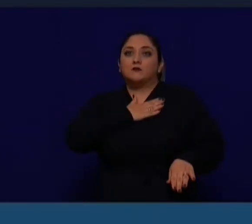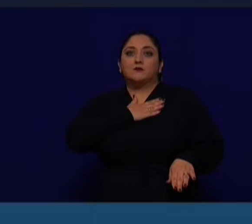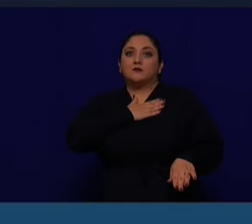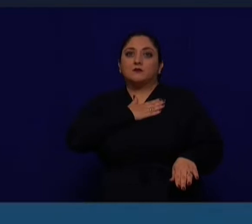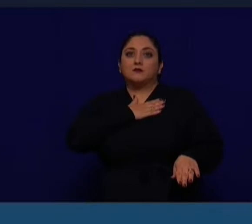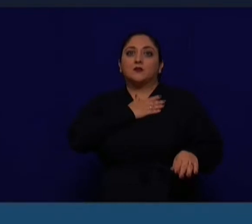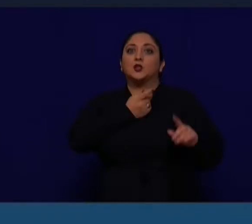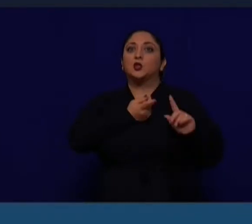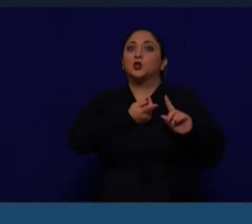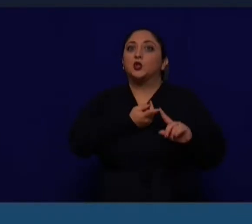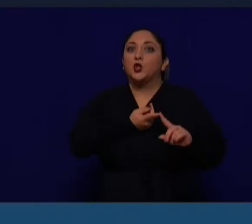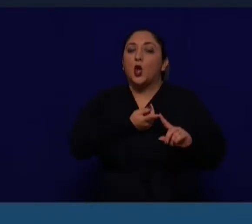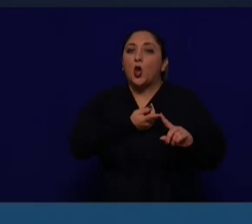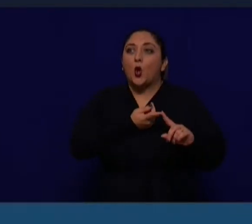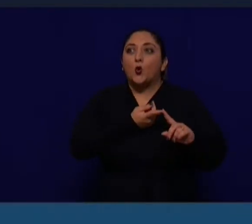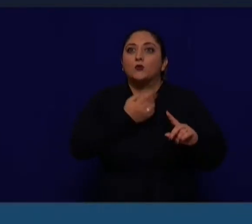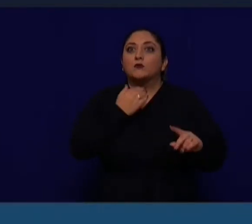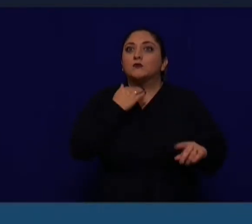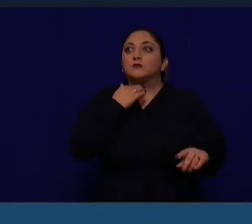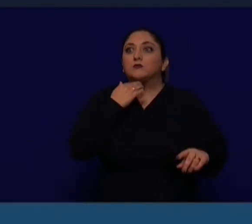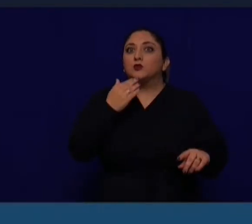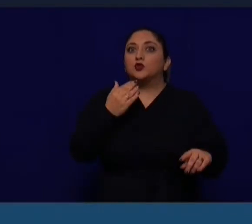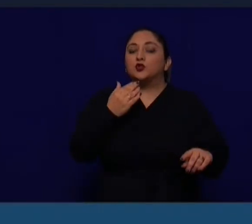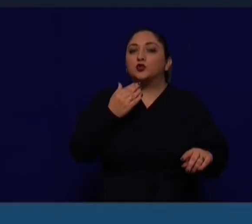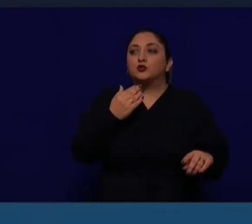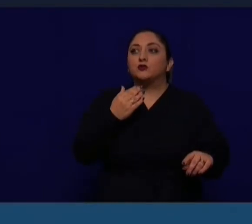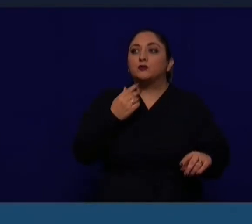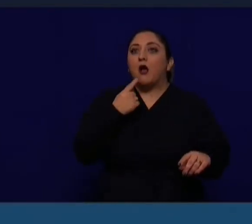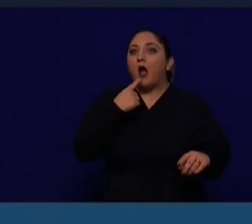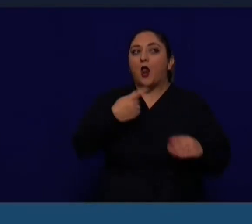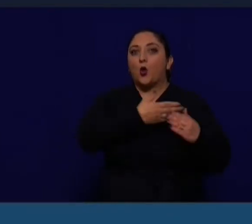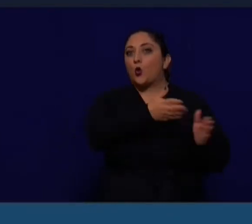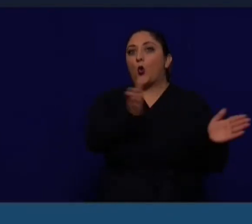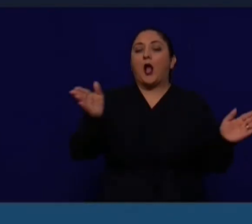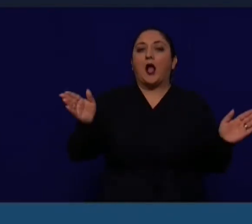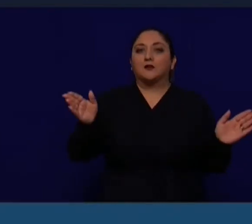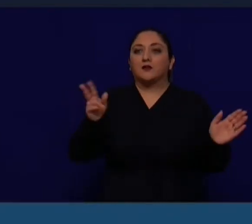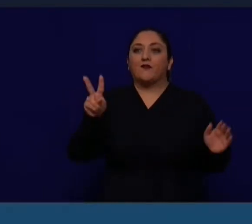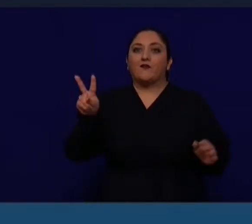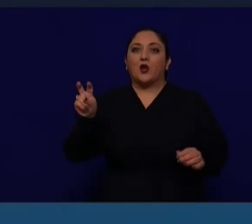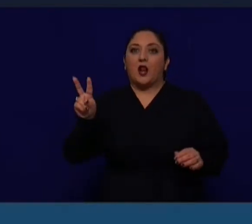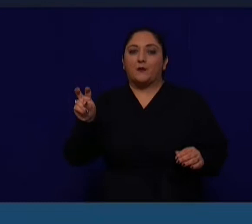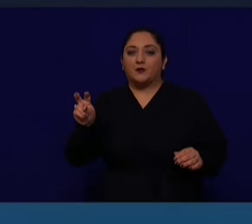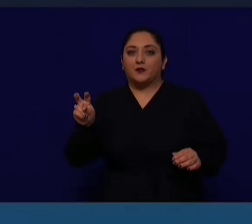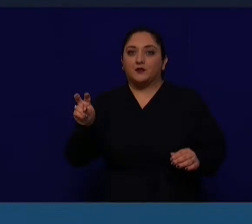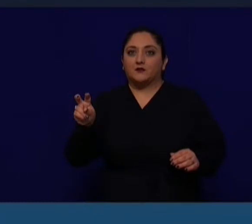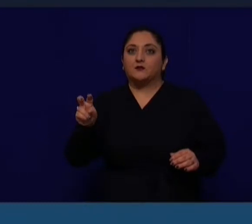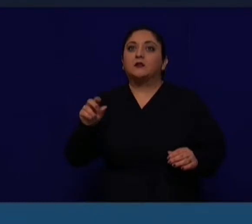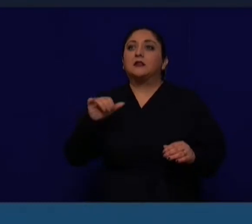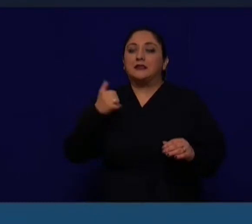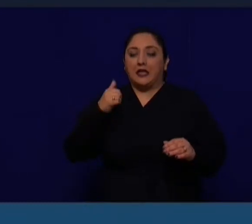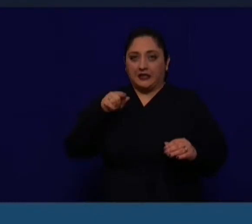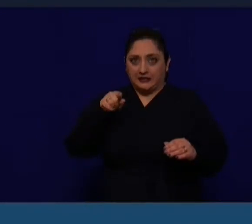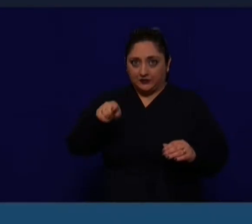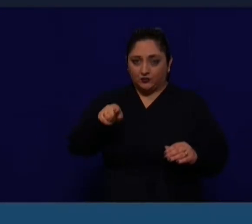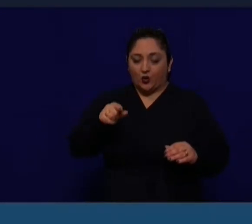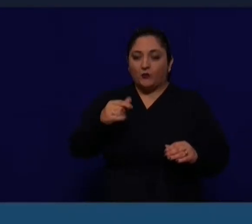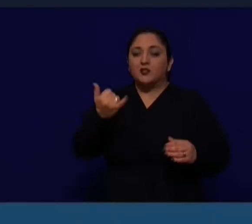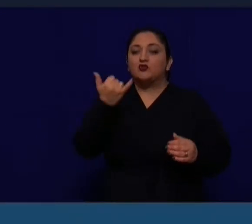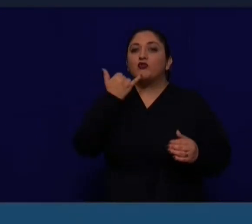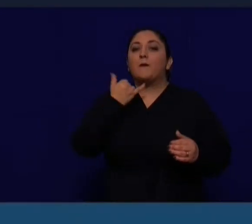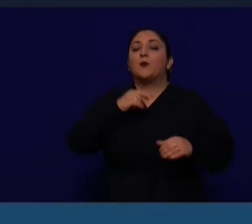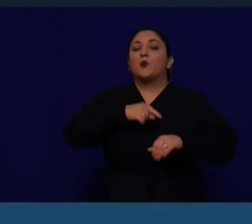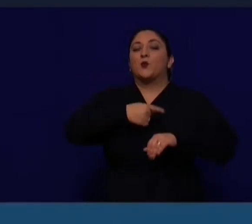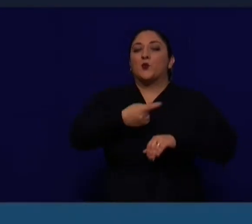jixtruhom il-mediċini ma jiġux minn POIC. U allura dawk imbagħad kif aħna nagħlqu l-grupp ħankunu qegħdin ninfurmawkom biex tkomunikaw magħna ħalli intom ukoll tkun